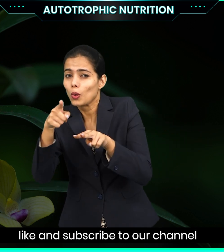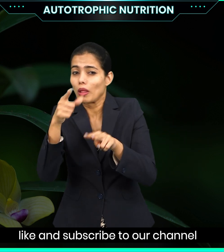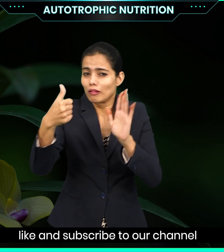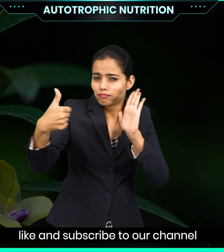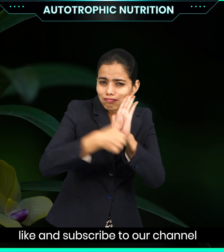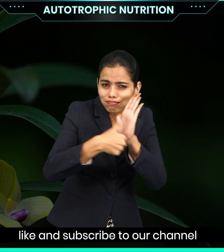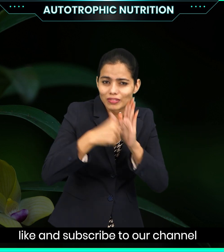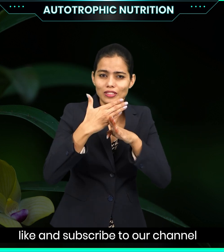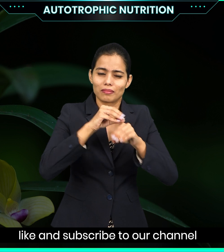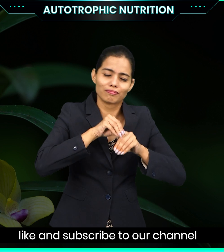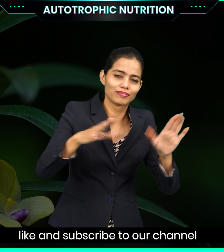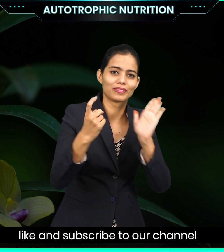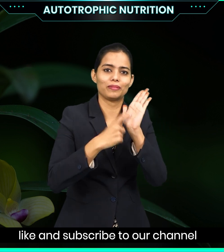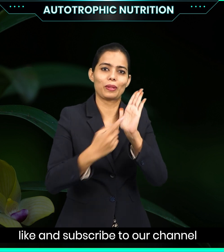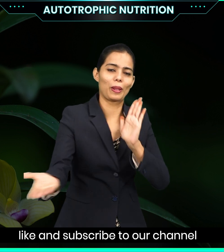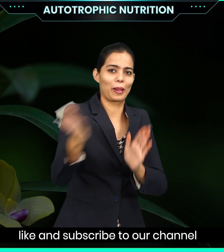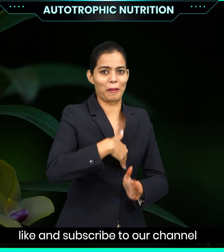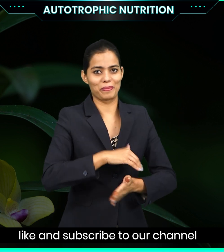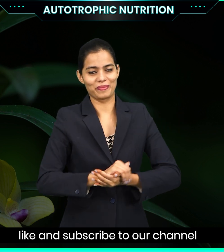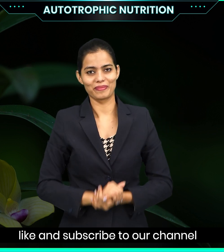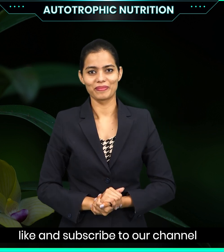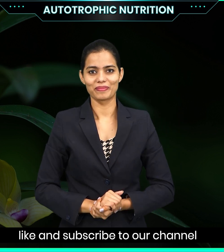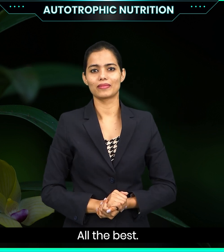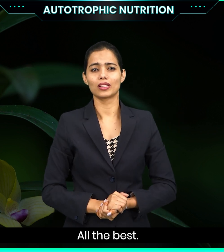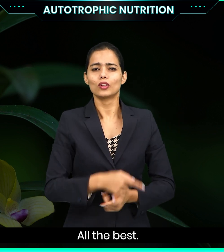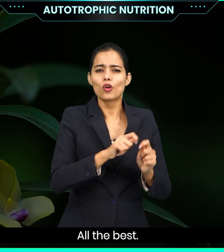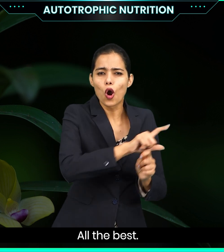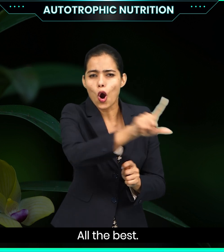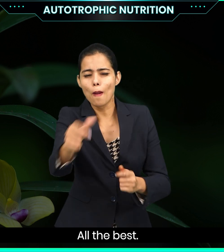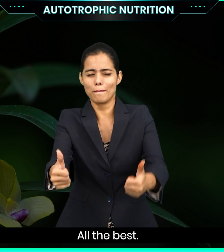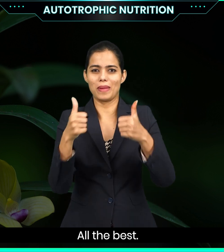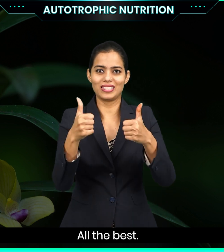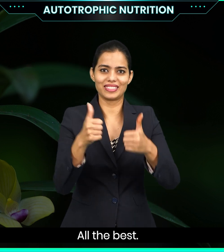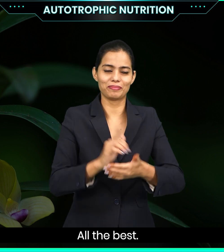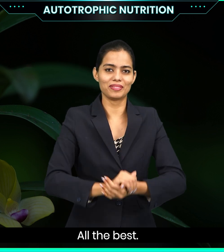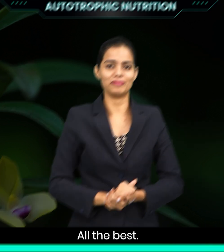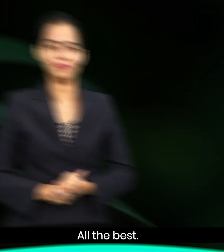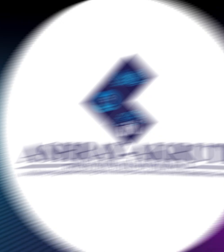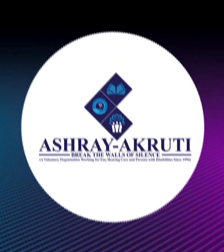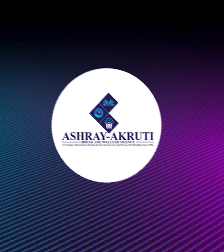subscribe to our channel. All the best.